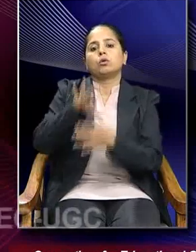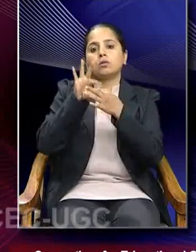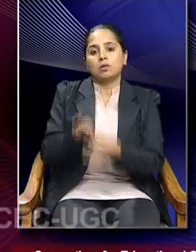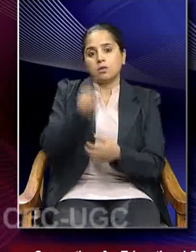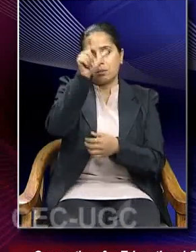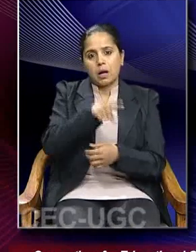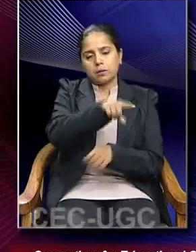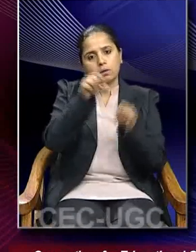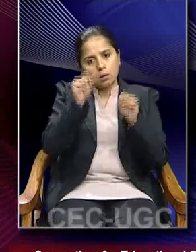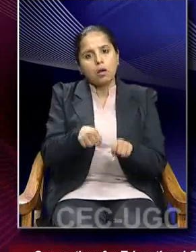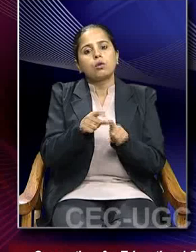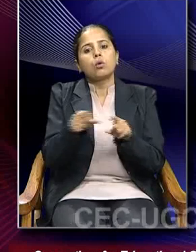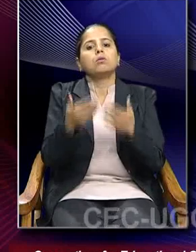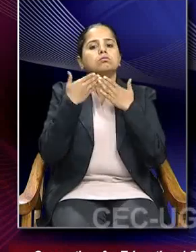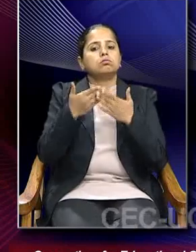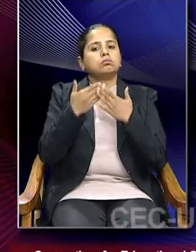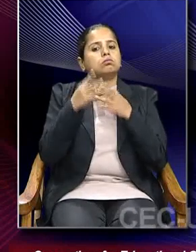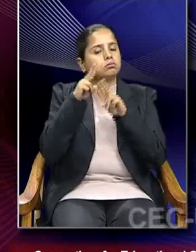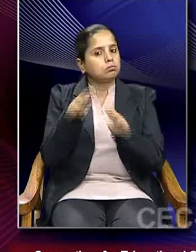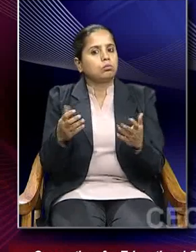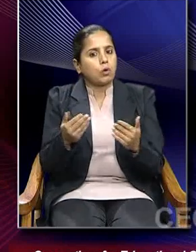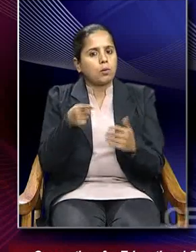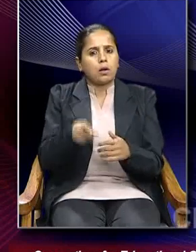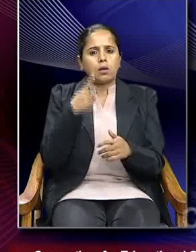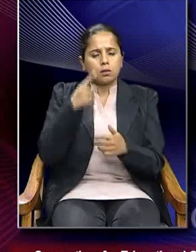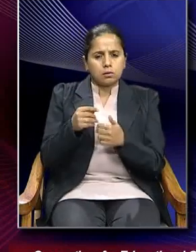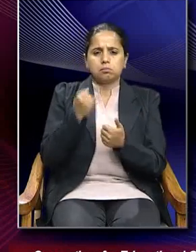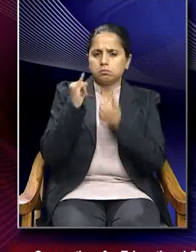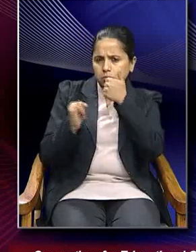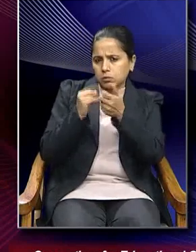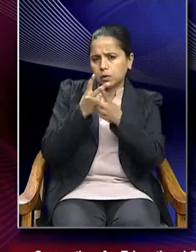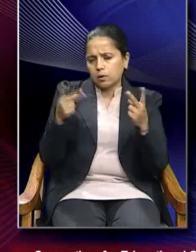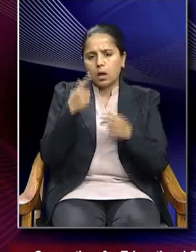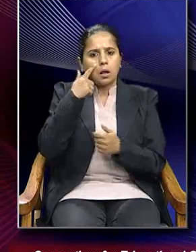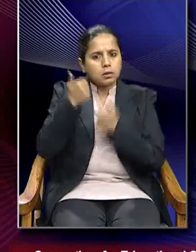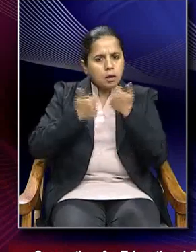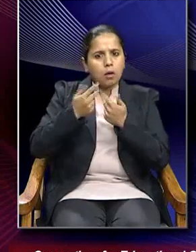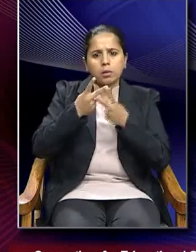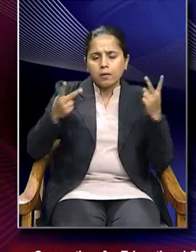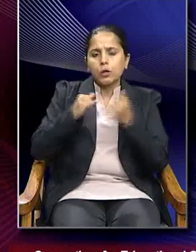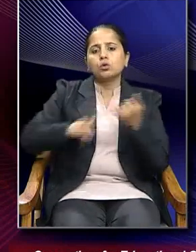are able to study and critically examine social